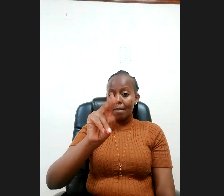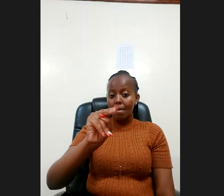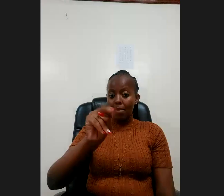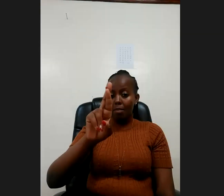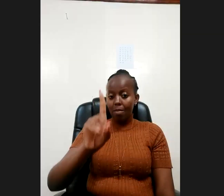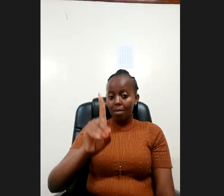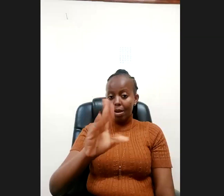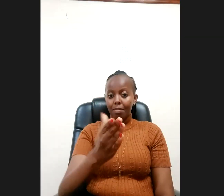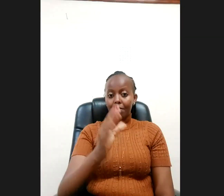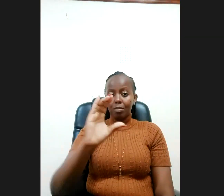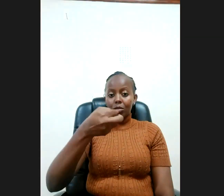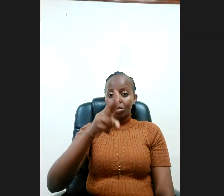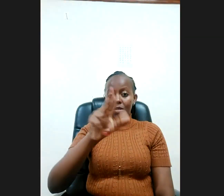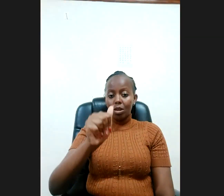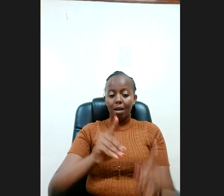Innovate Now.